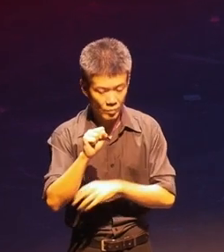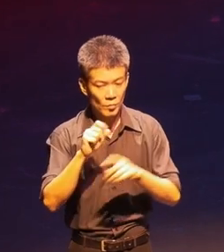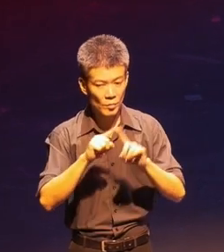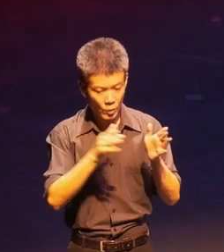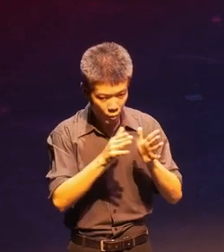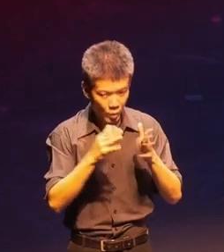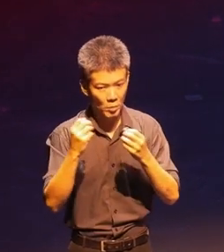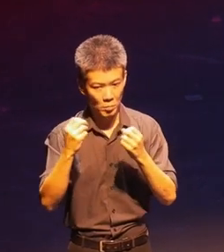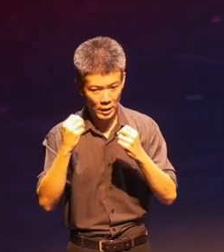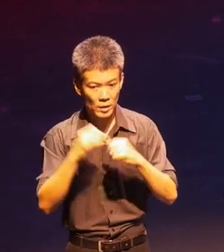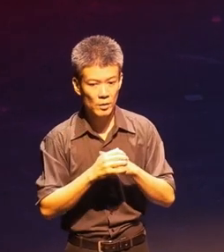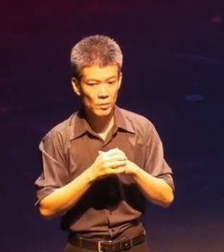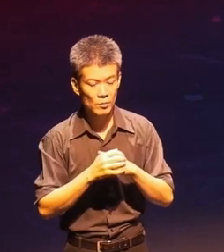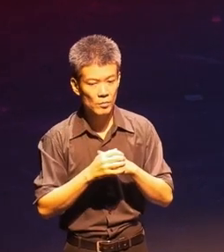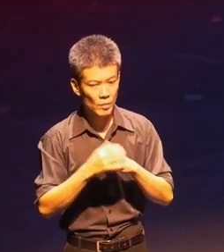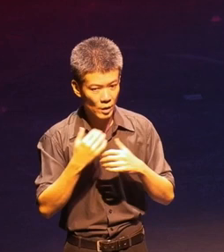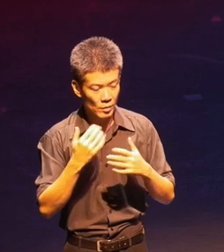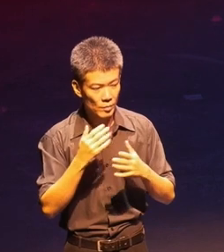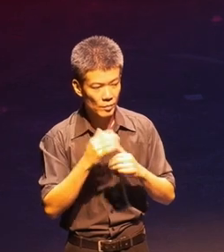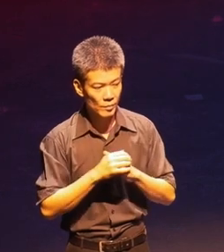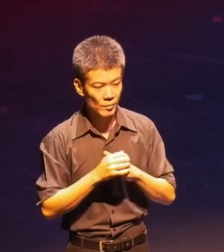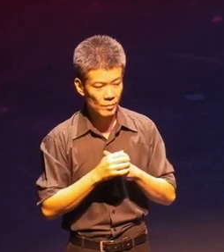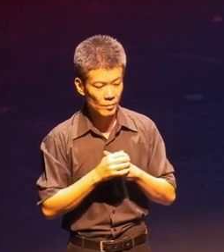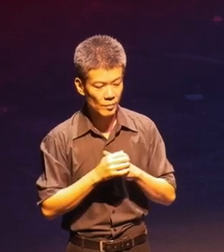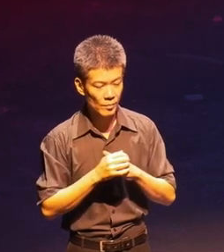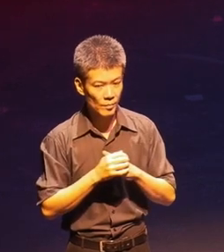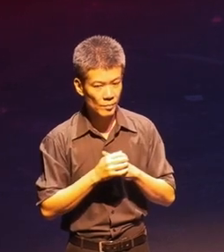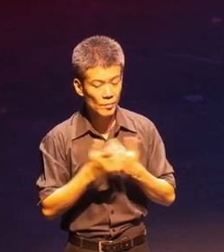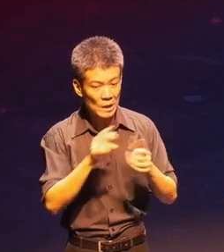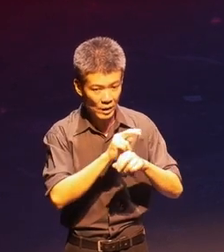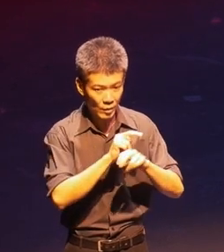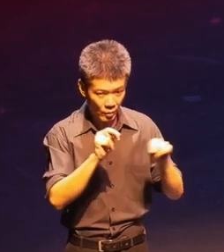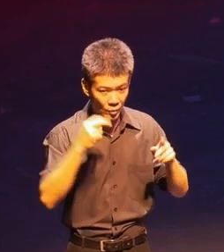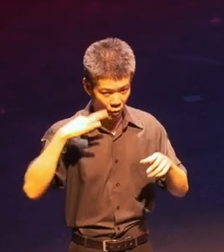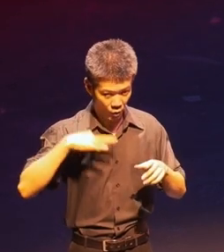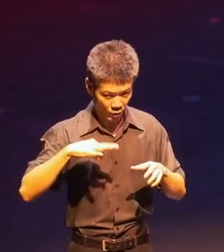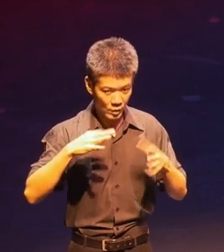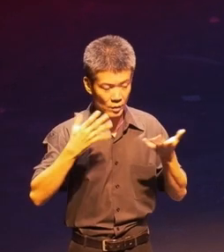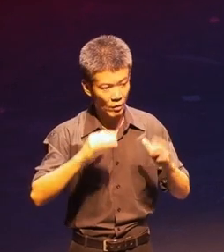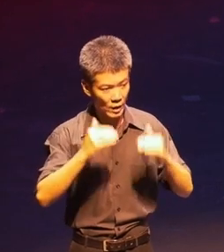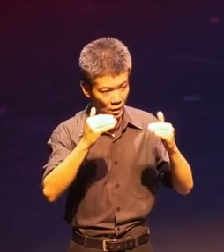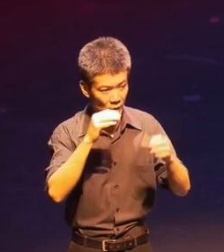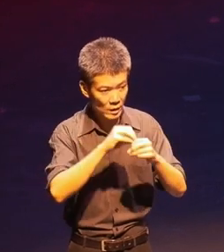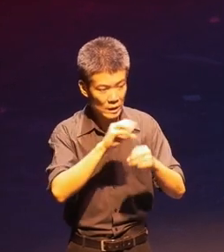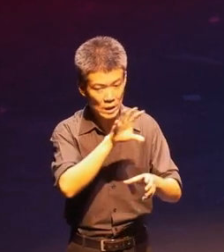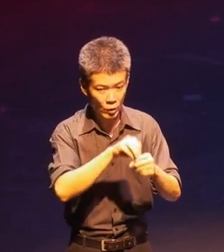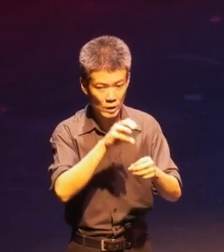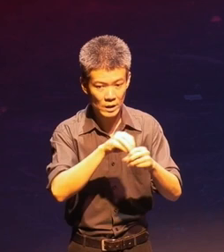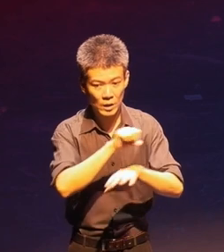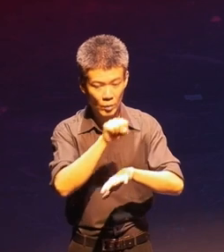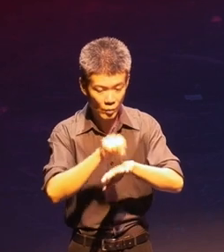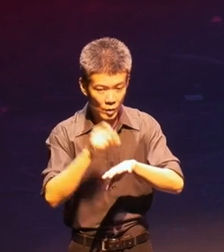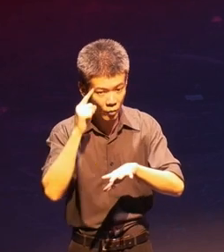mighty, and this is Prof, not me, okay? The nonprofit has steadily advanced disability inclusion in